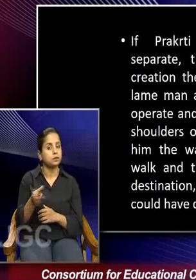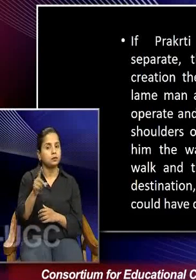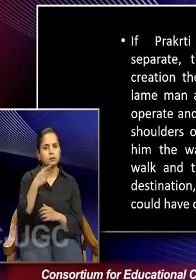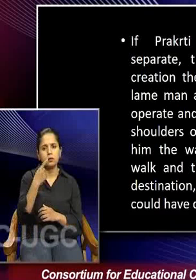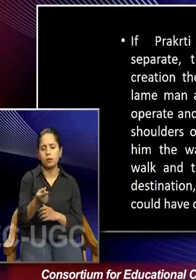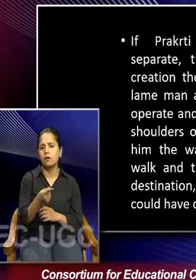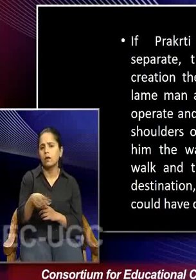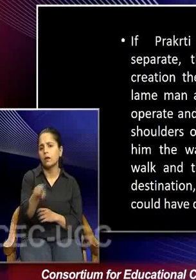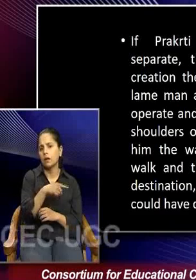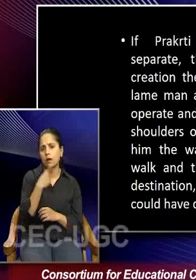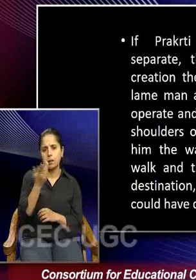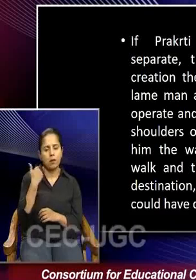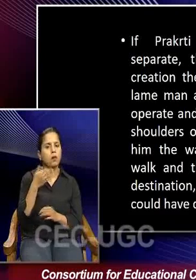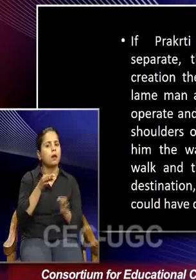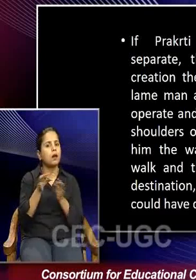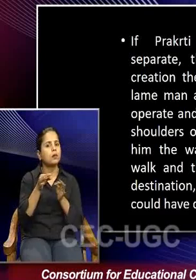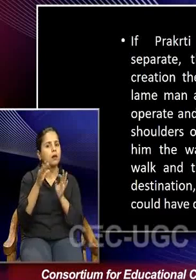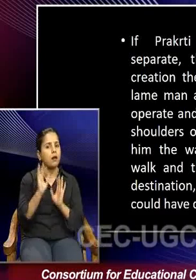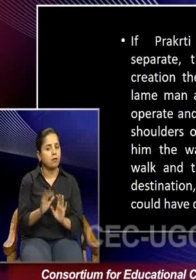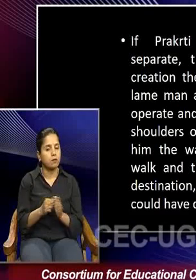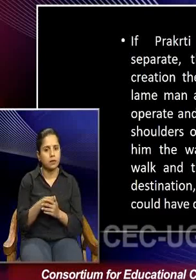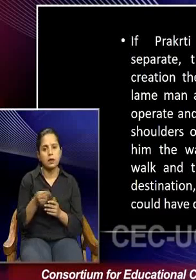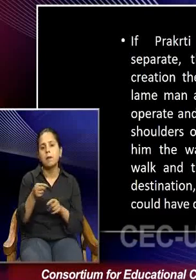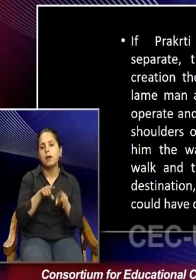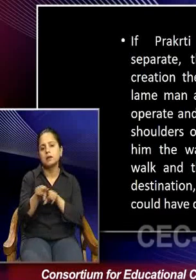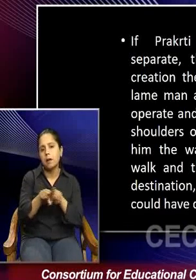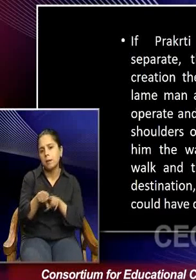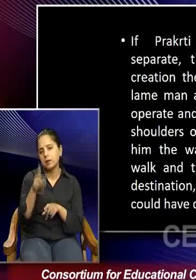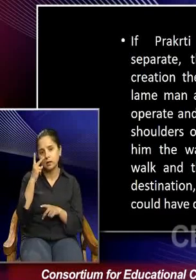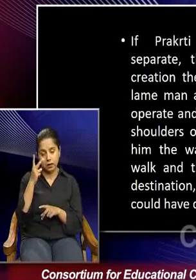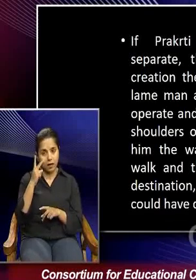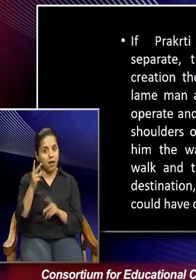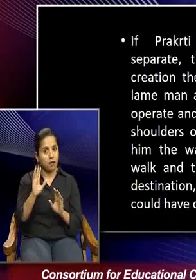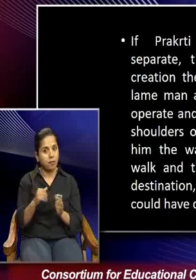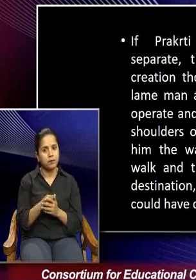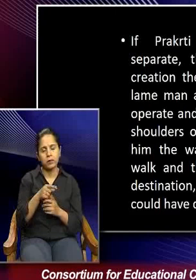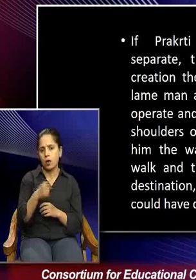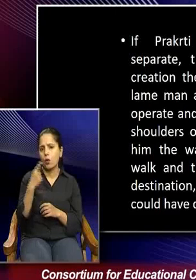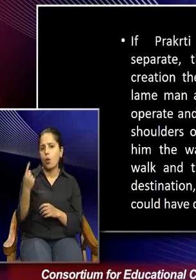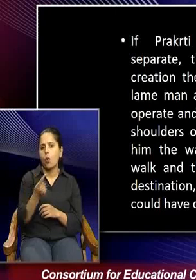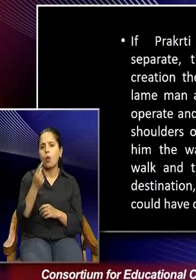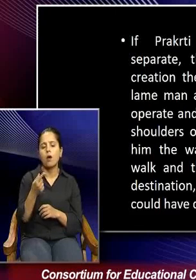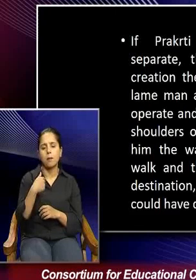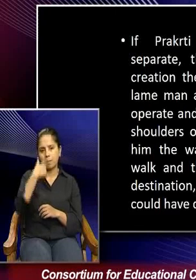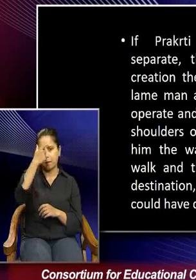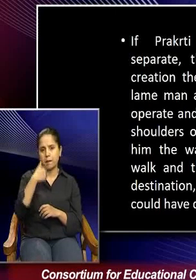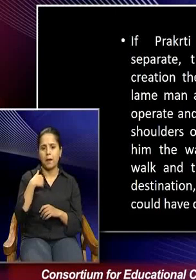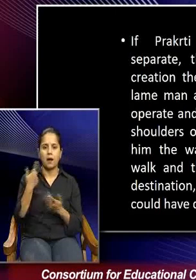has been described by taking an example that just as a lame man